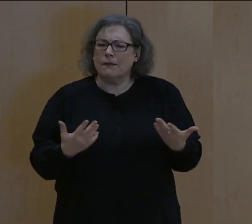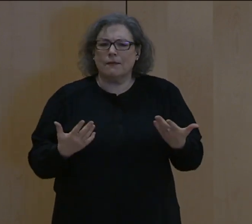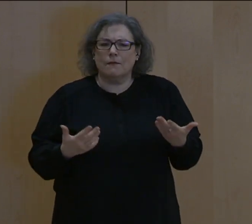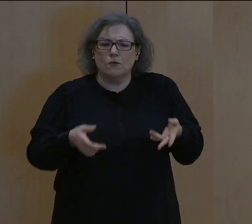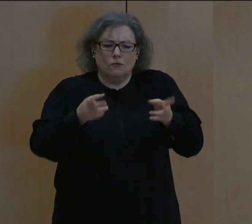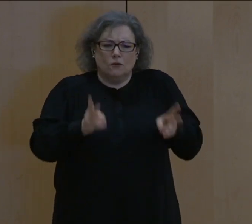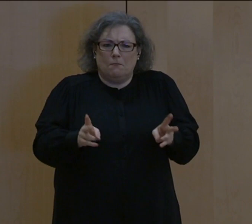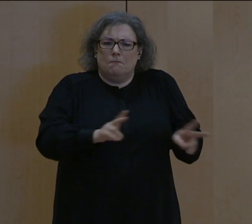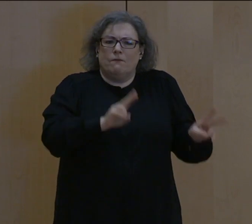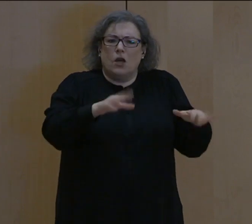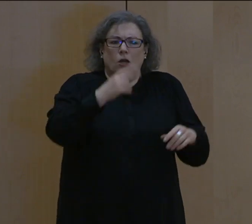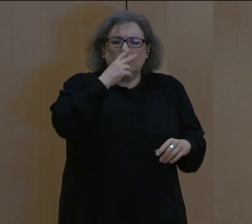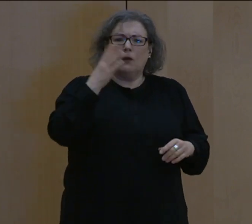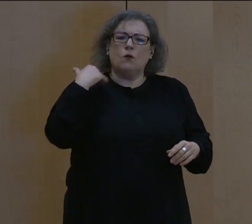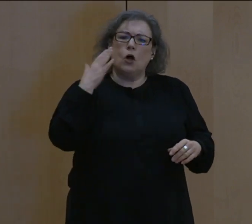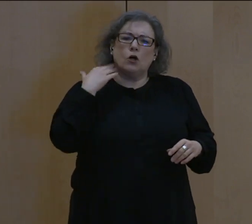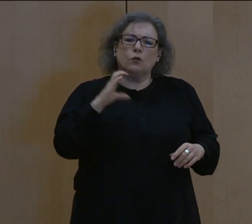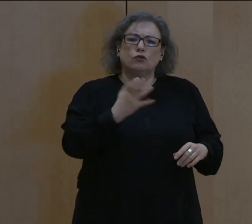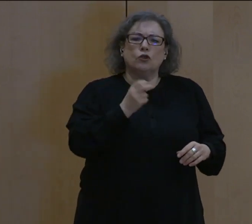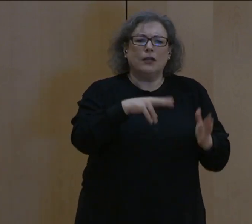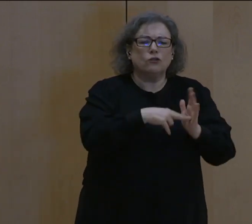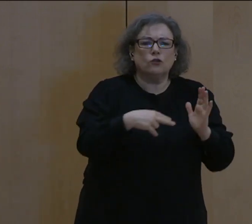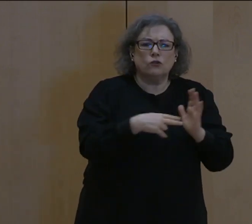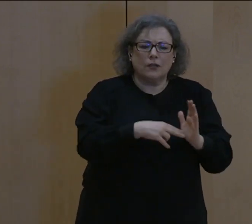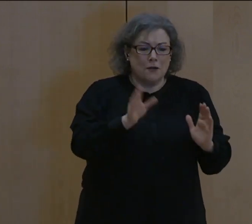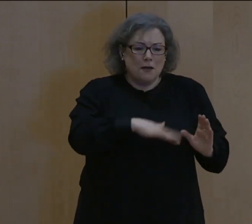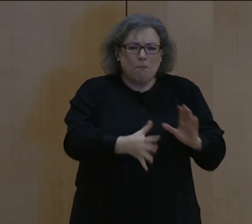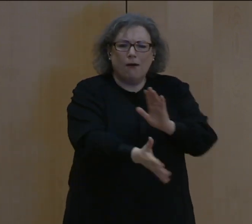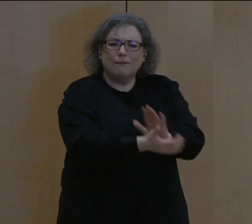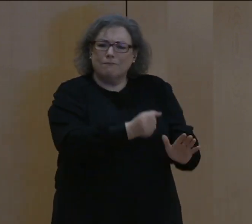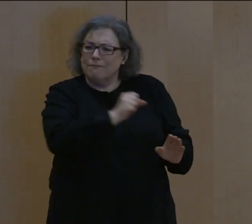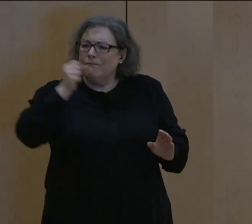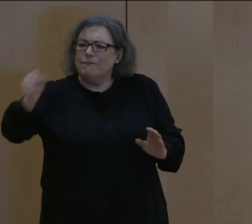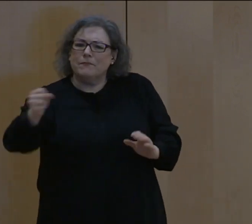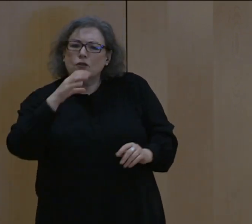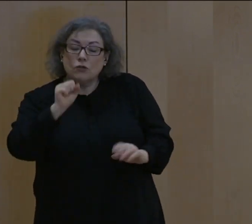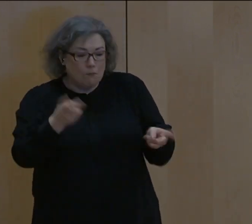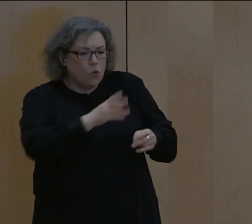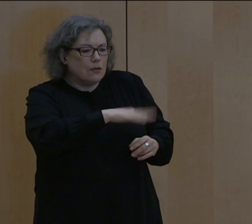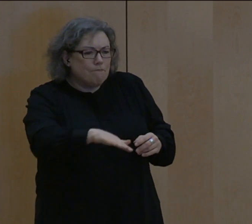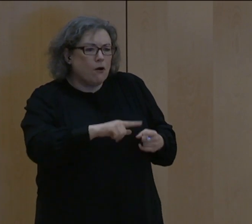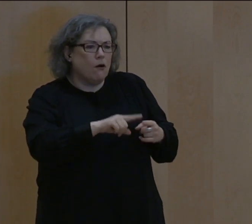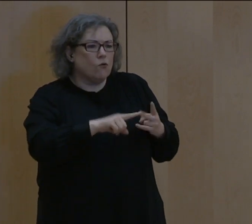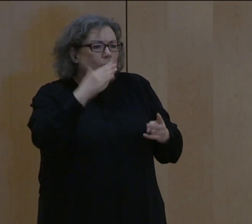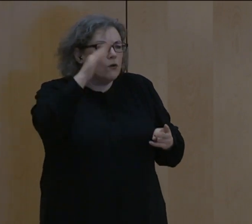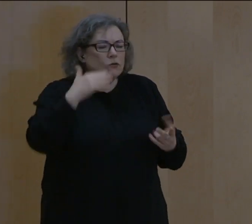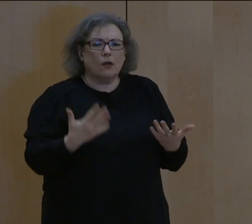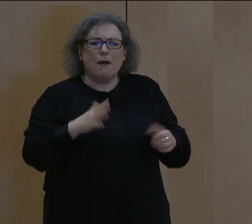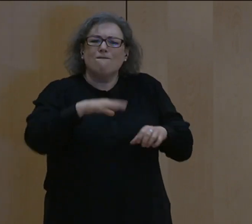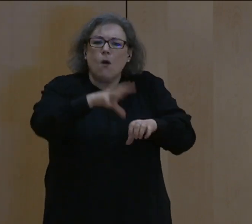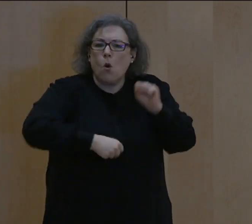kidnapping children, taking them to Russia, children and adults, raping in the